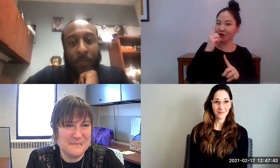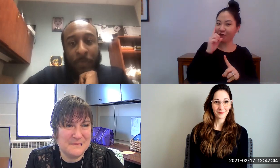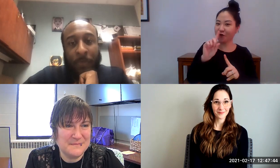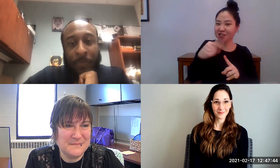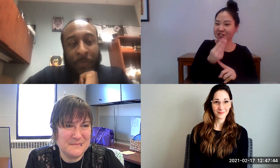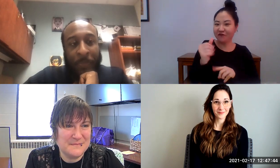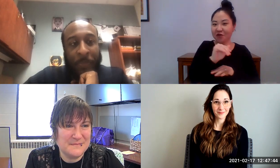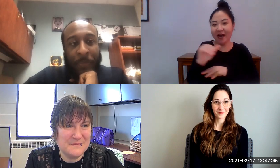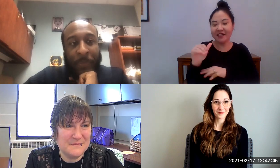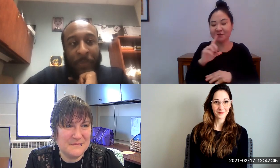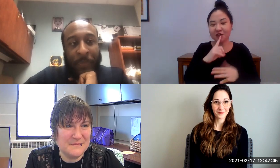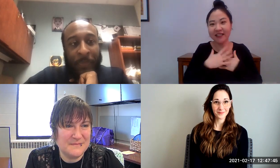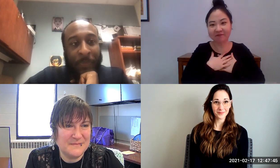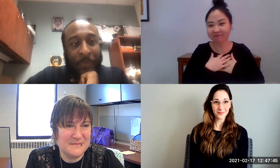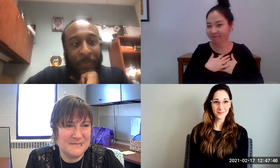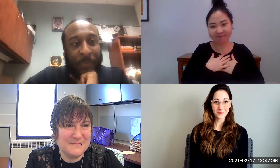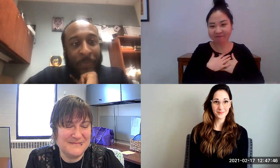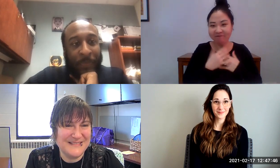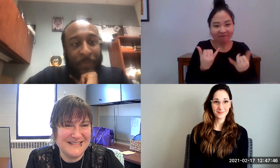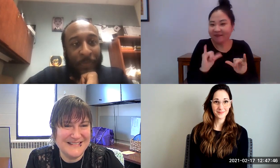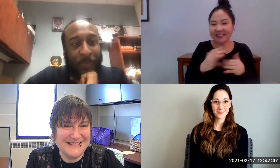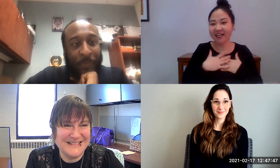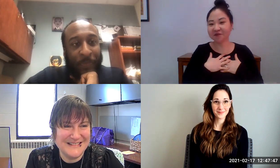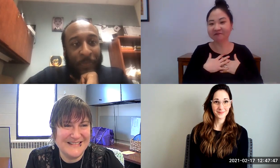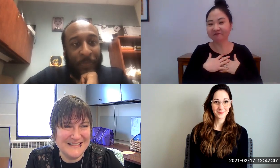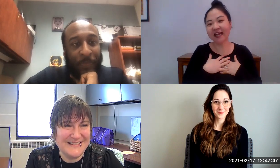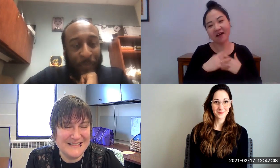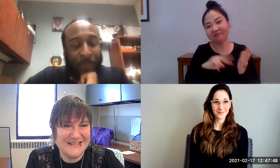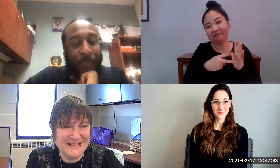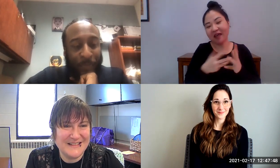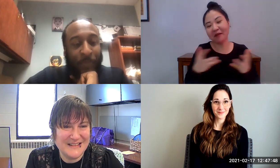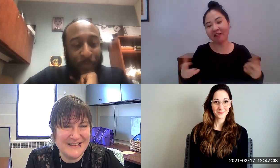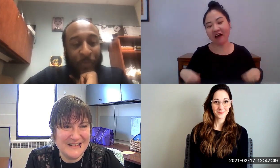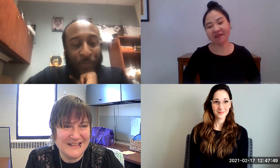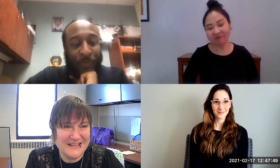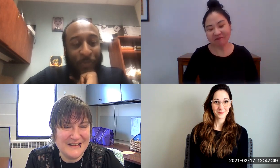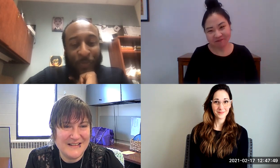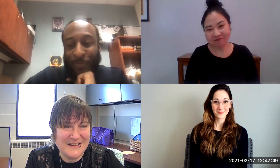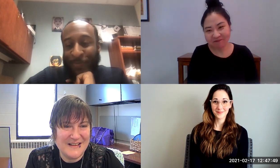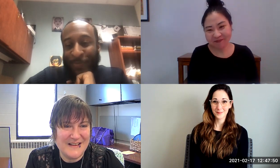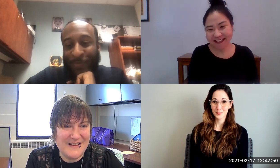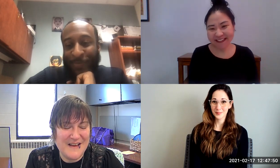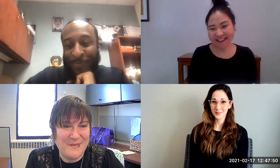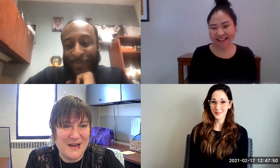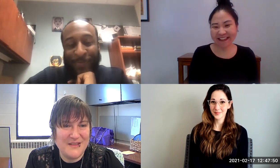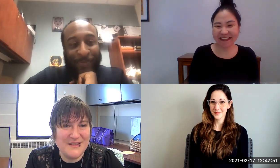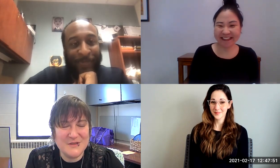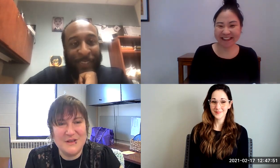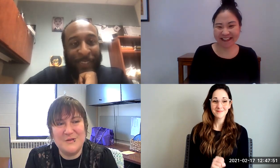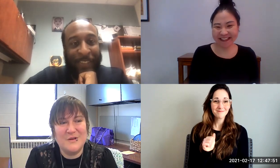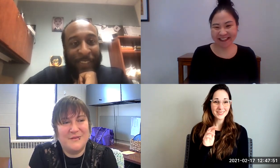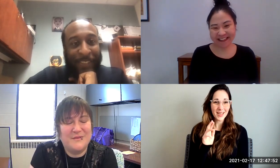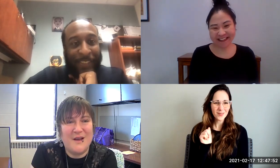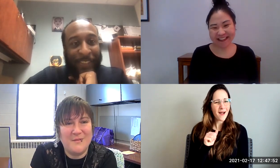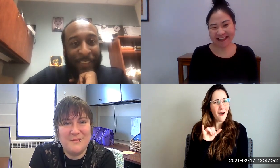your culture for just a few nights really still, yeah, that meant a lot. I think that's